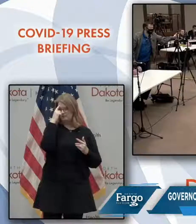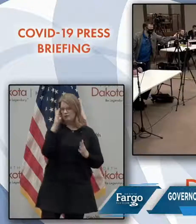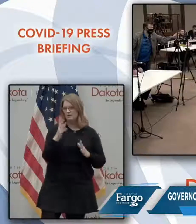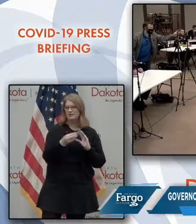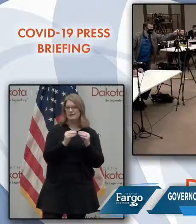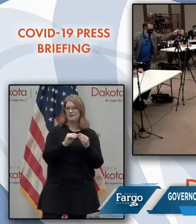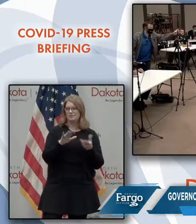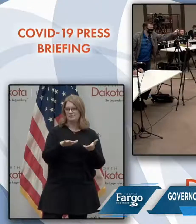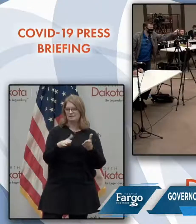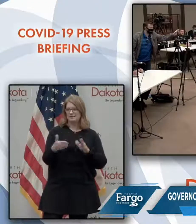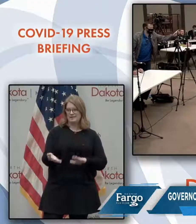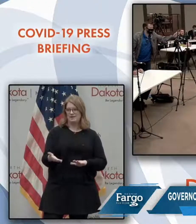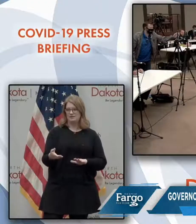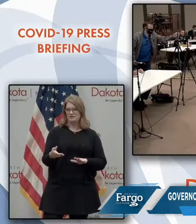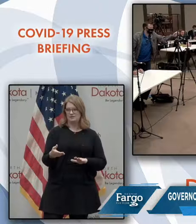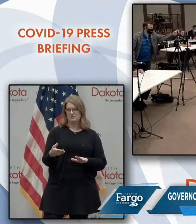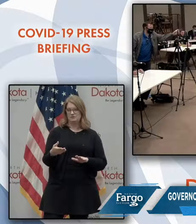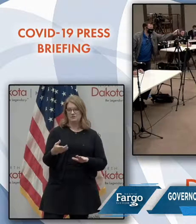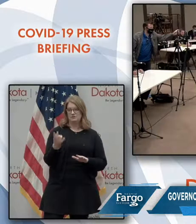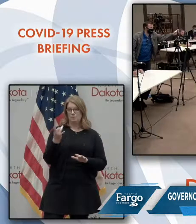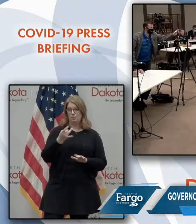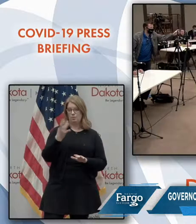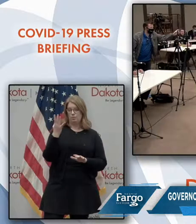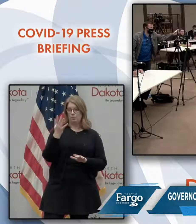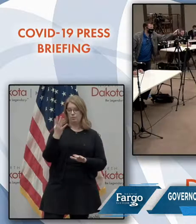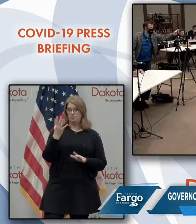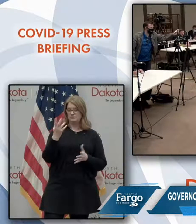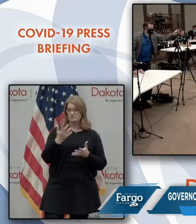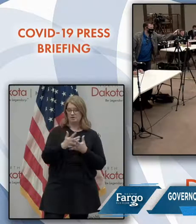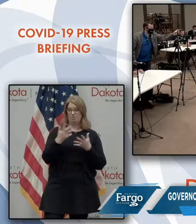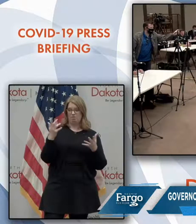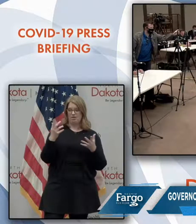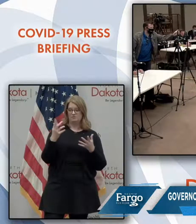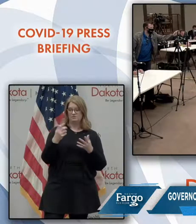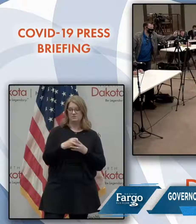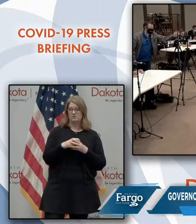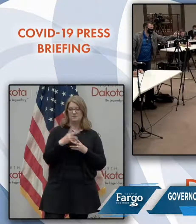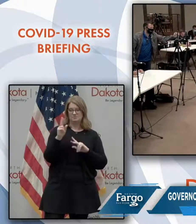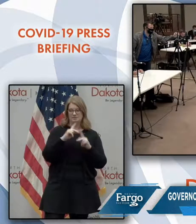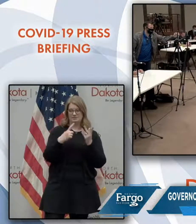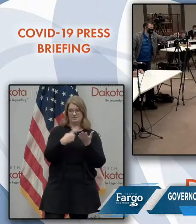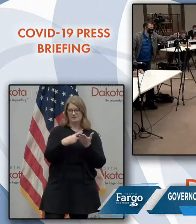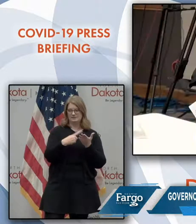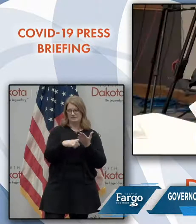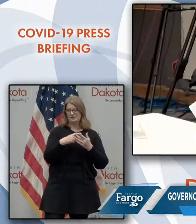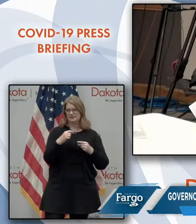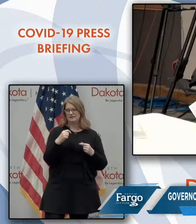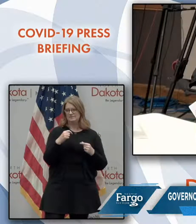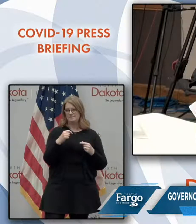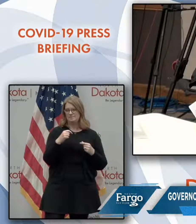number of deaths has definitely been in the headlines recently, and looking at the